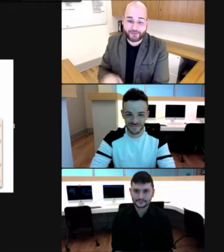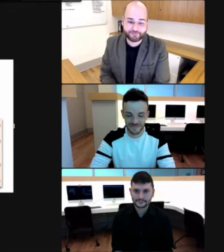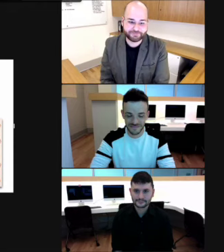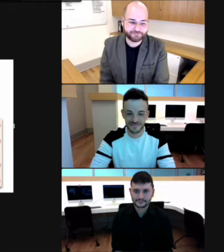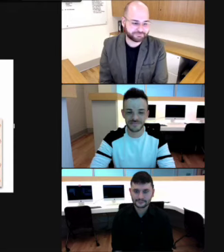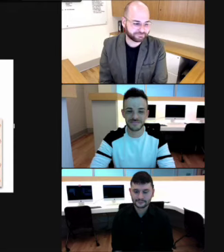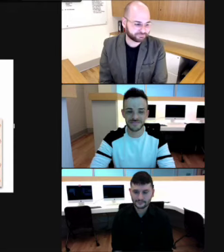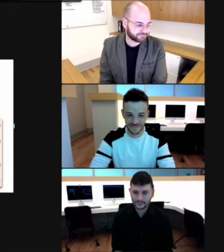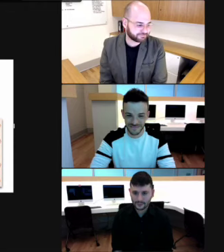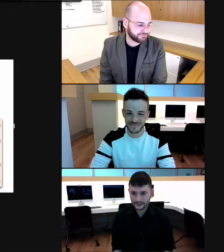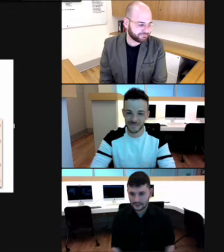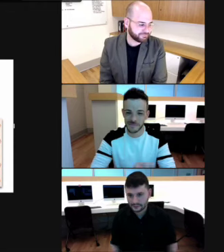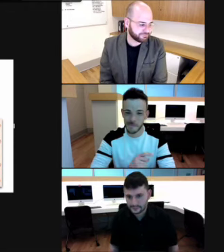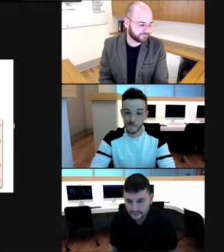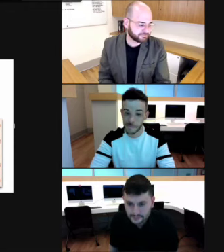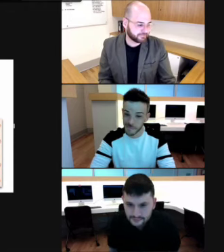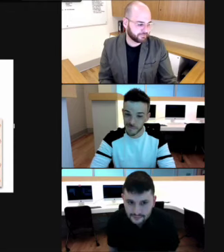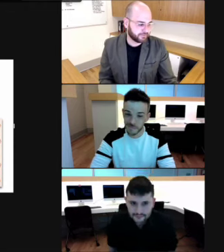team's Gesture Literacy Lab.